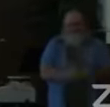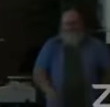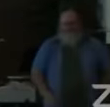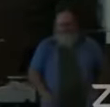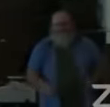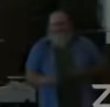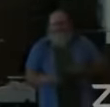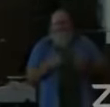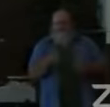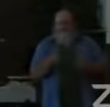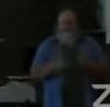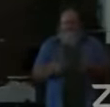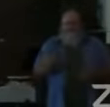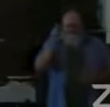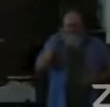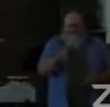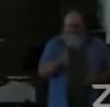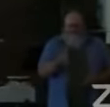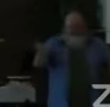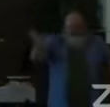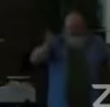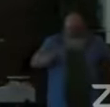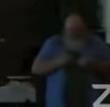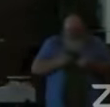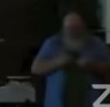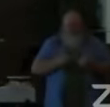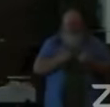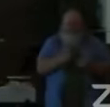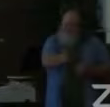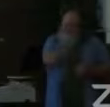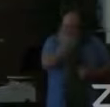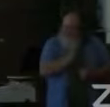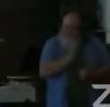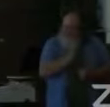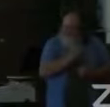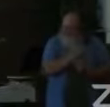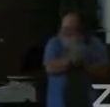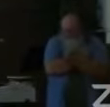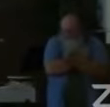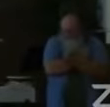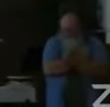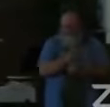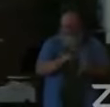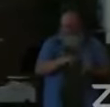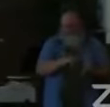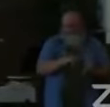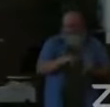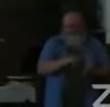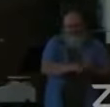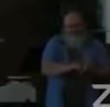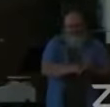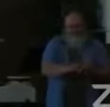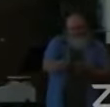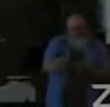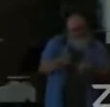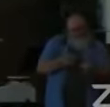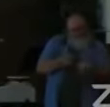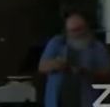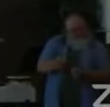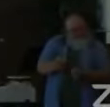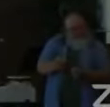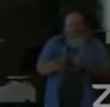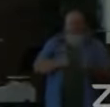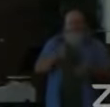People need to accept God's love, and that will change people. Now, of course, I have my own personal definition of